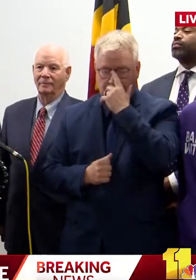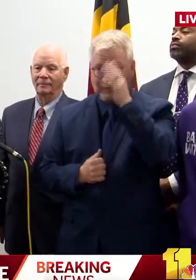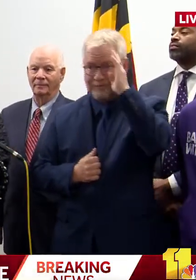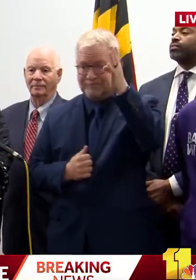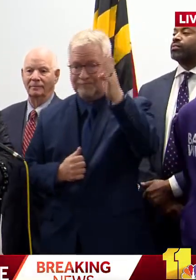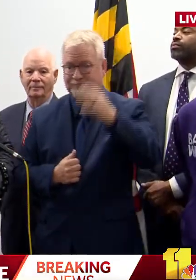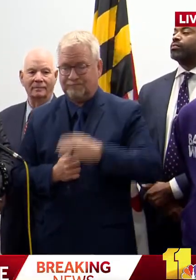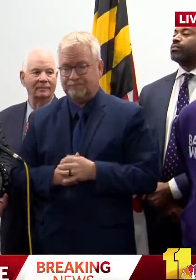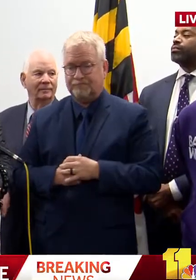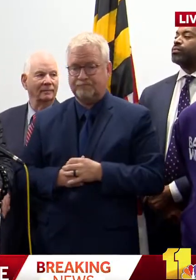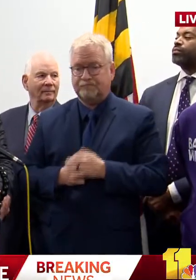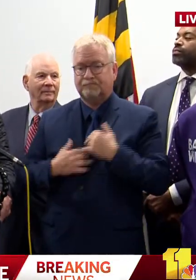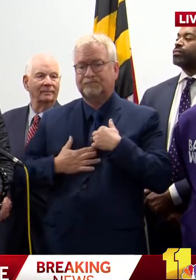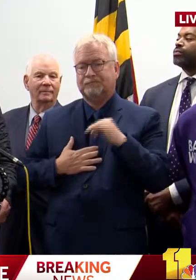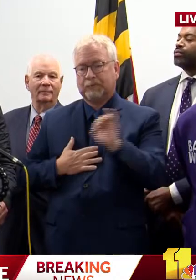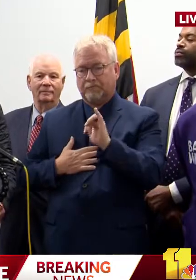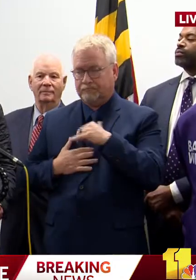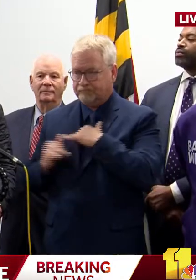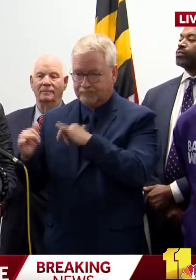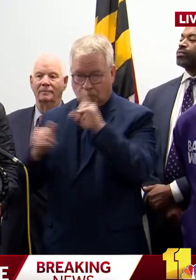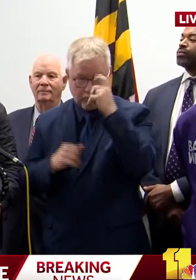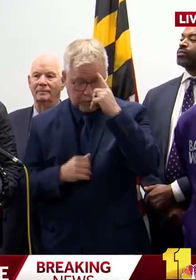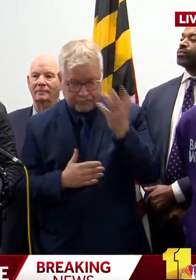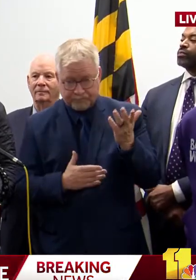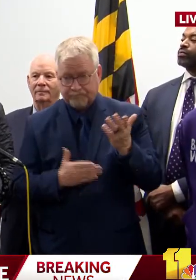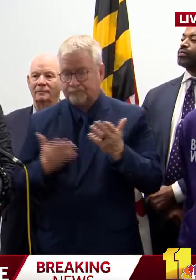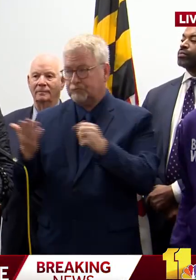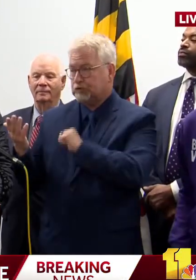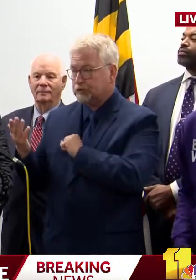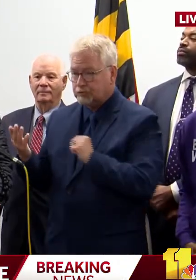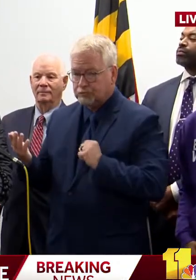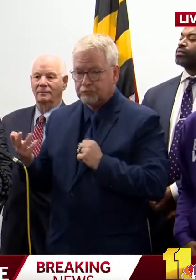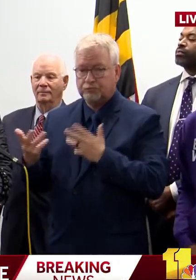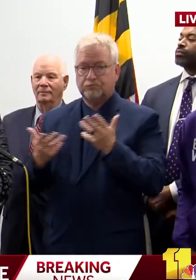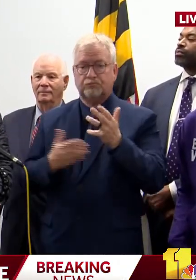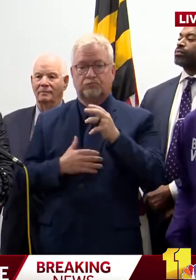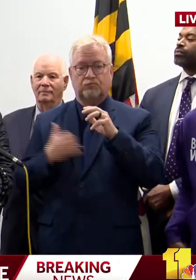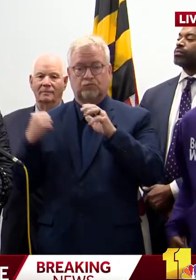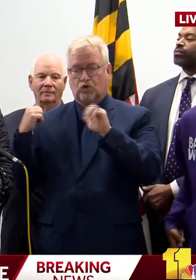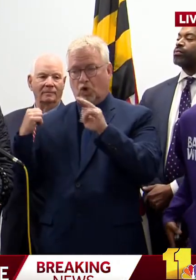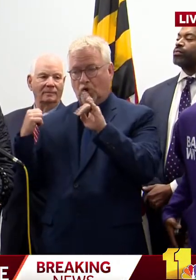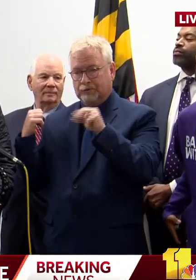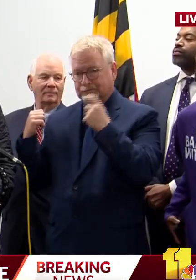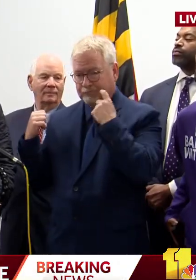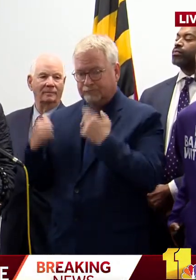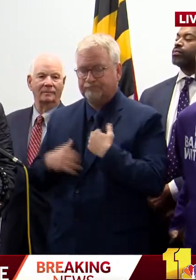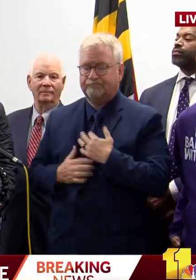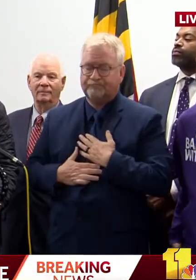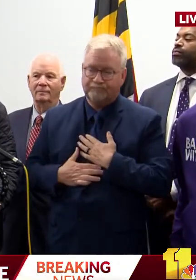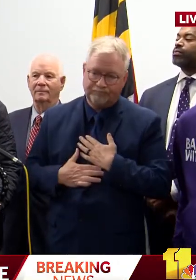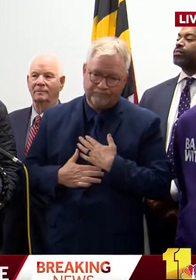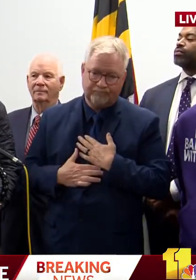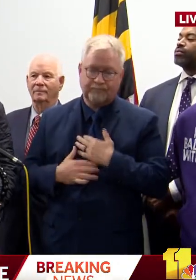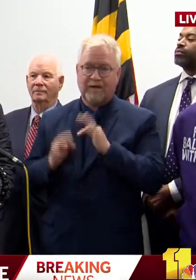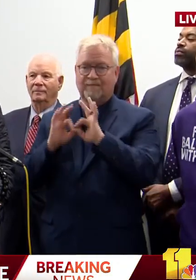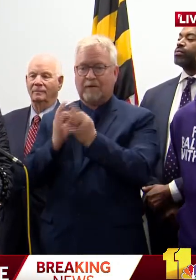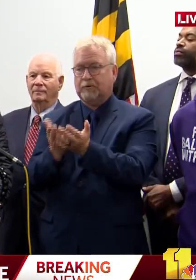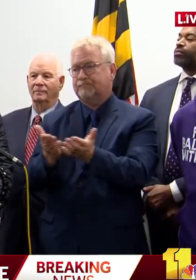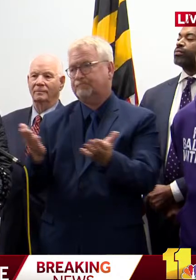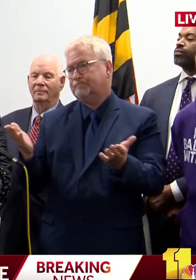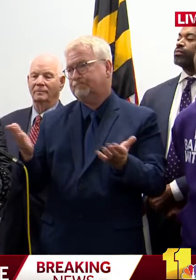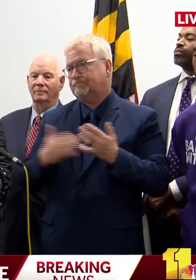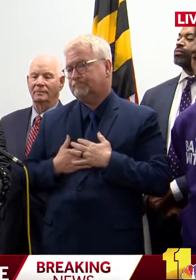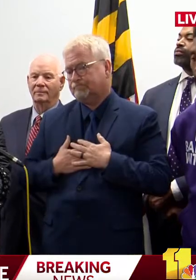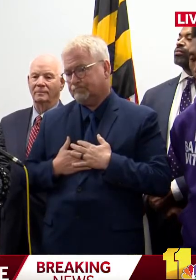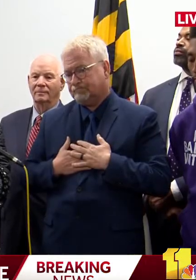I want to start where the governor and Senator Cardin and others did by saying to the families of the six that